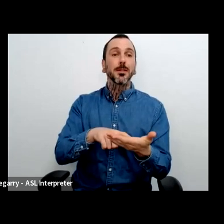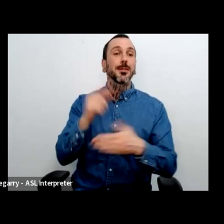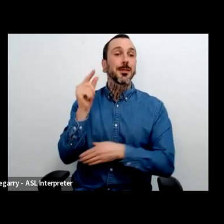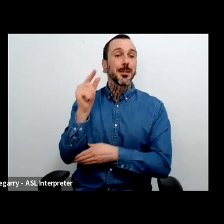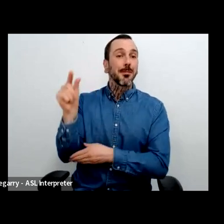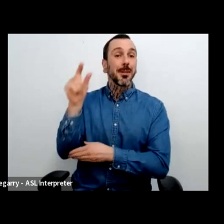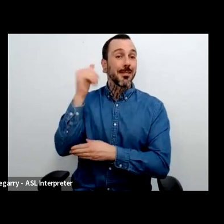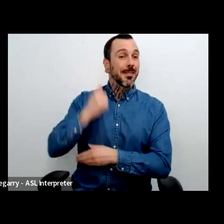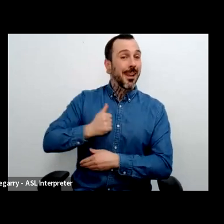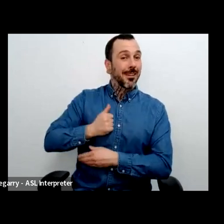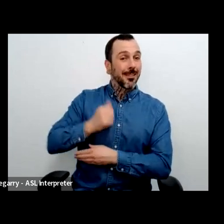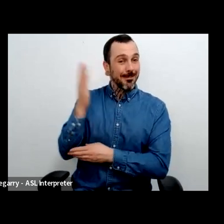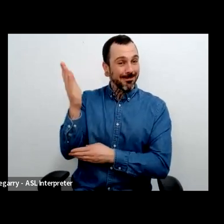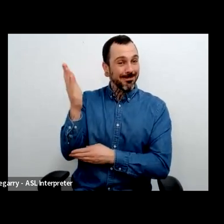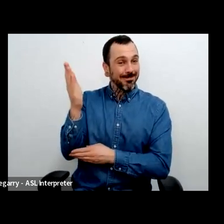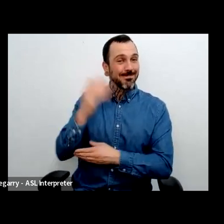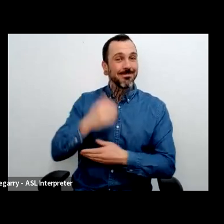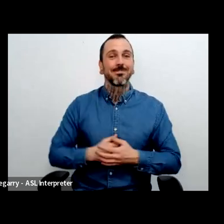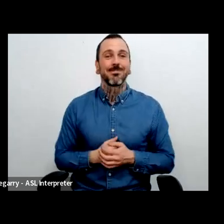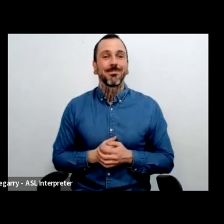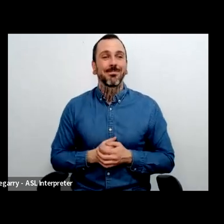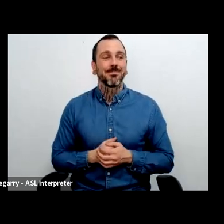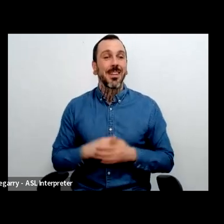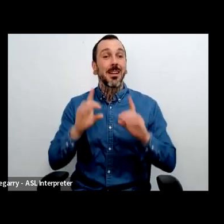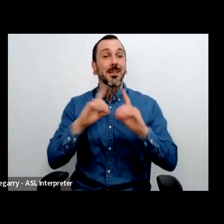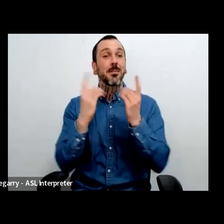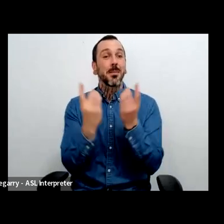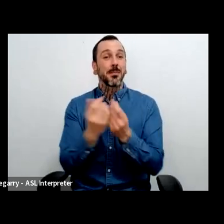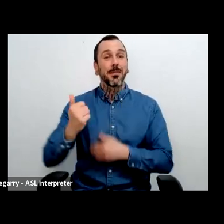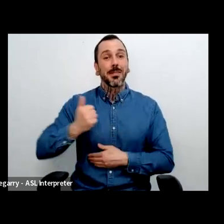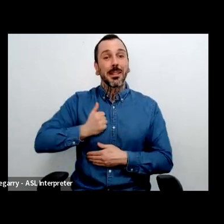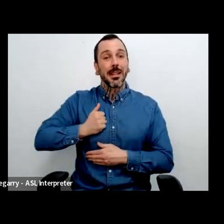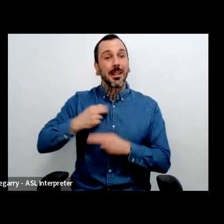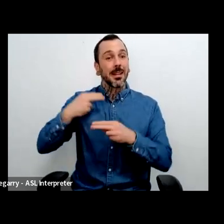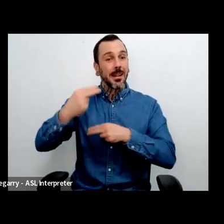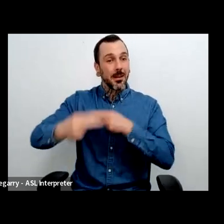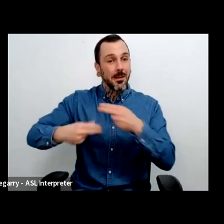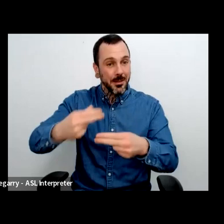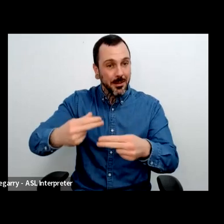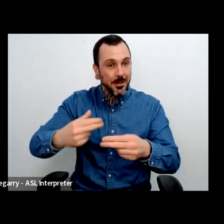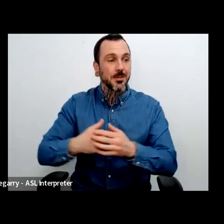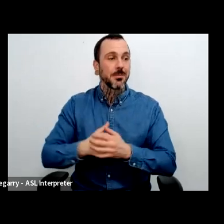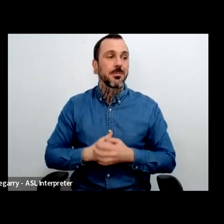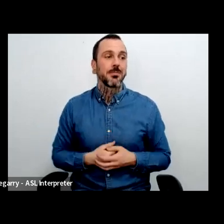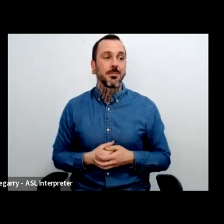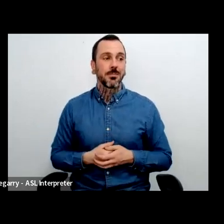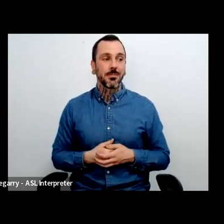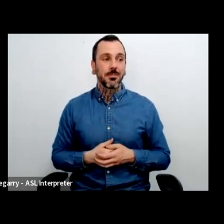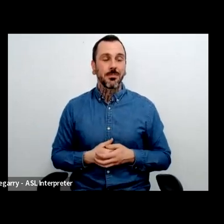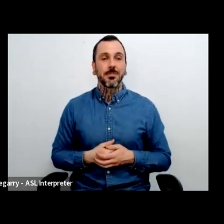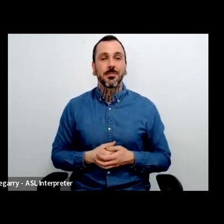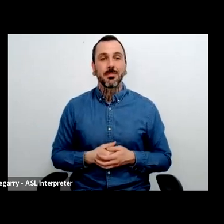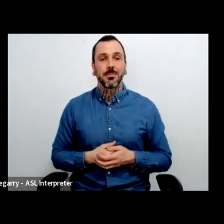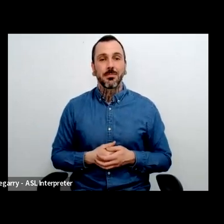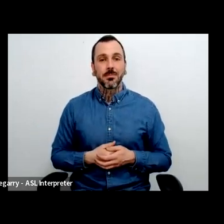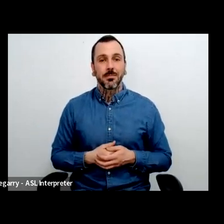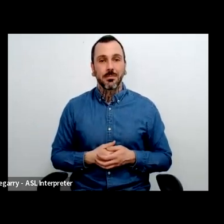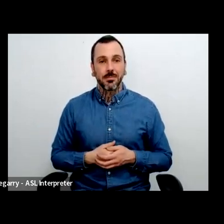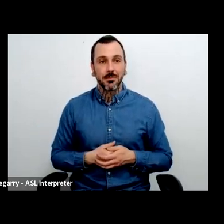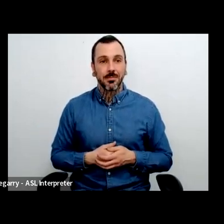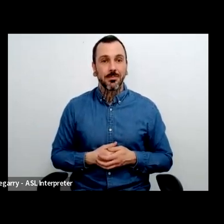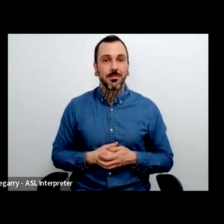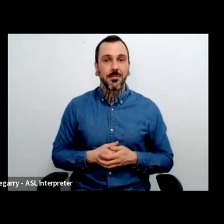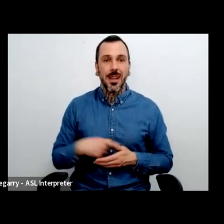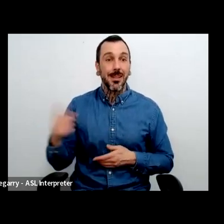Canada and the Department of Canadian Heritage as part of the Canada Performing Arts Workers